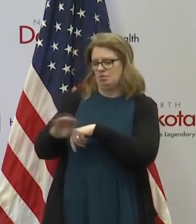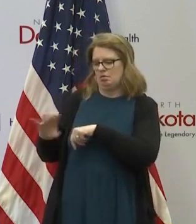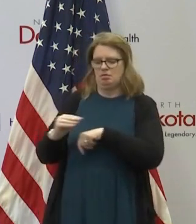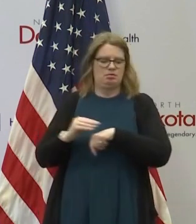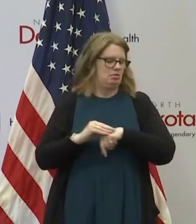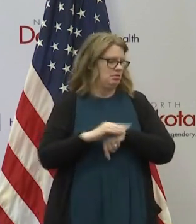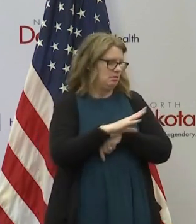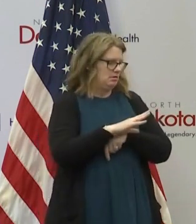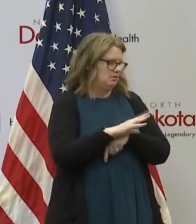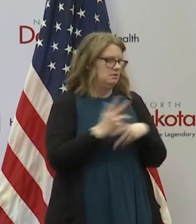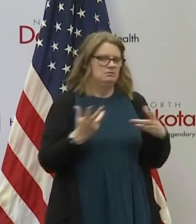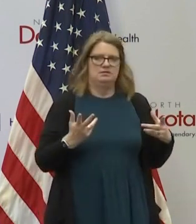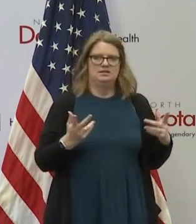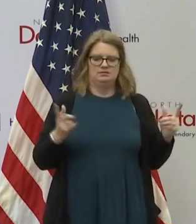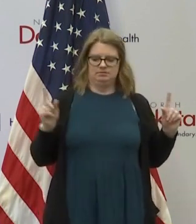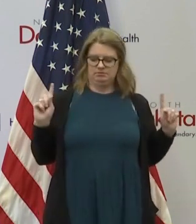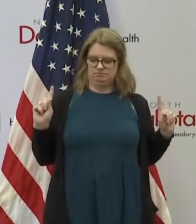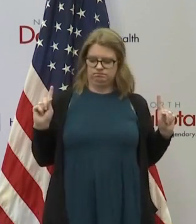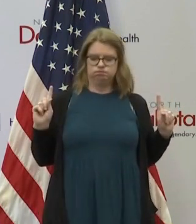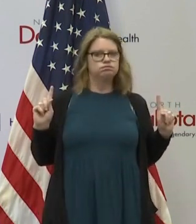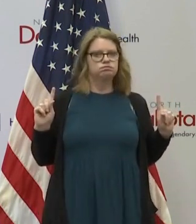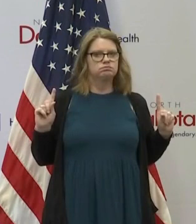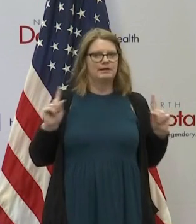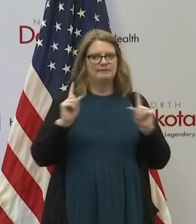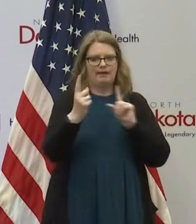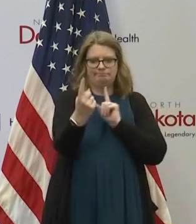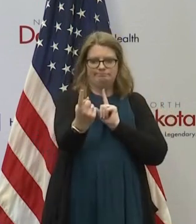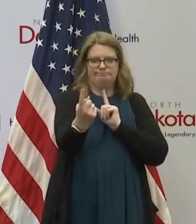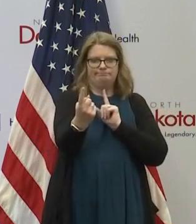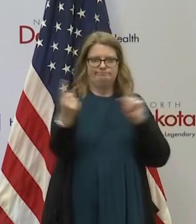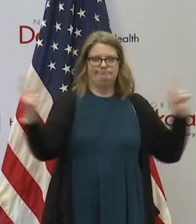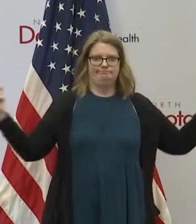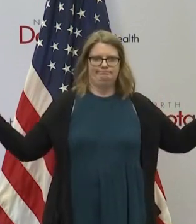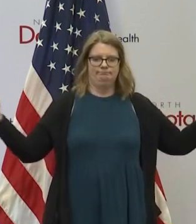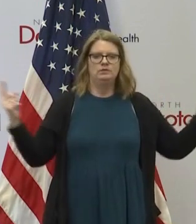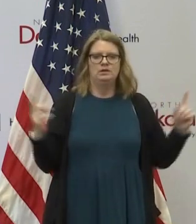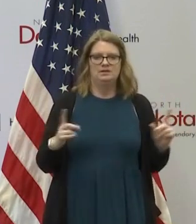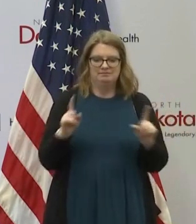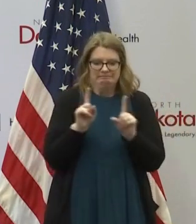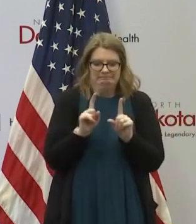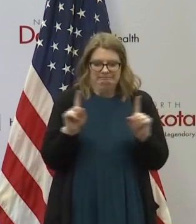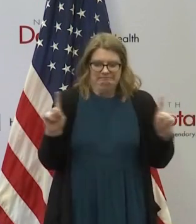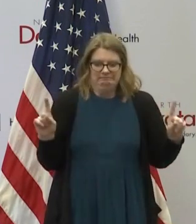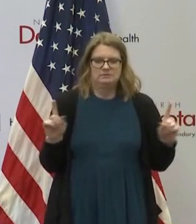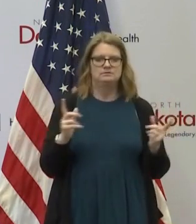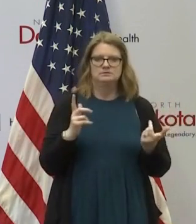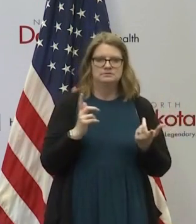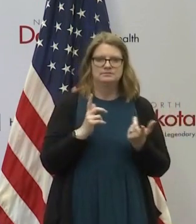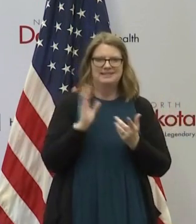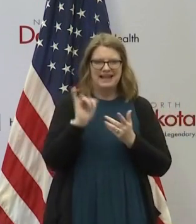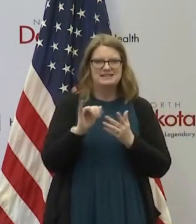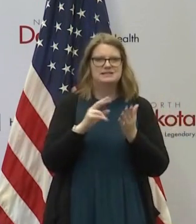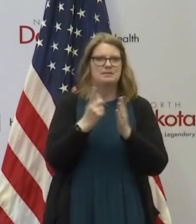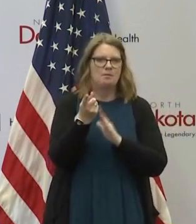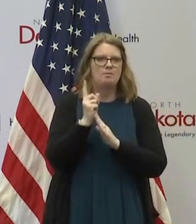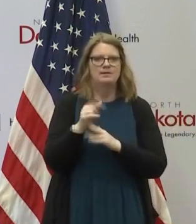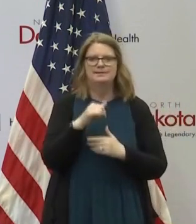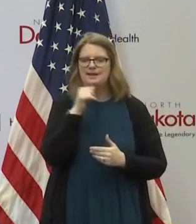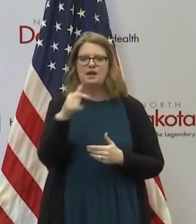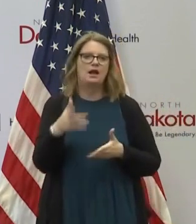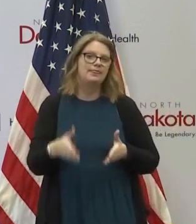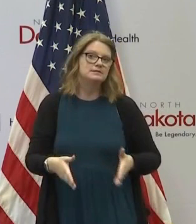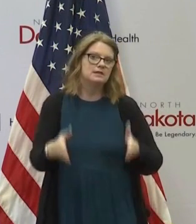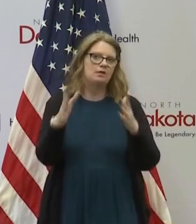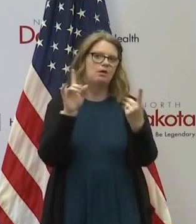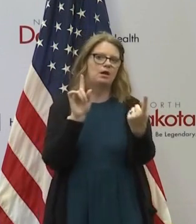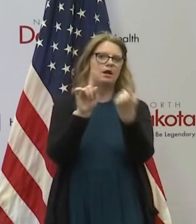close proximity to someone for a longer period of time. Those are a fact. So that's what we're looking for, not the I walked past somebody on a